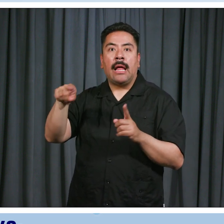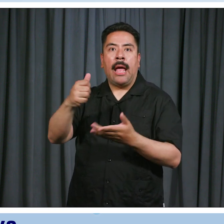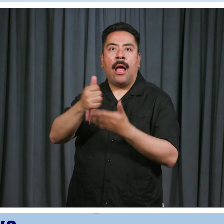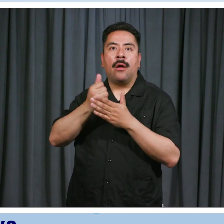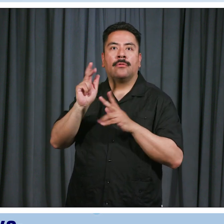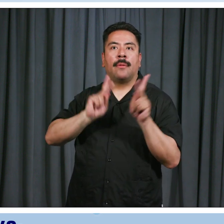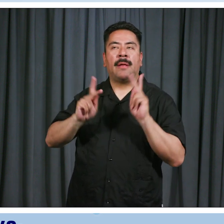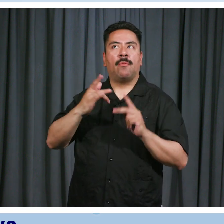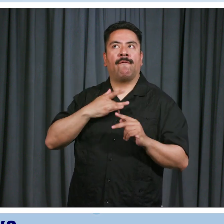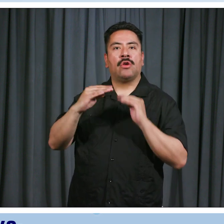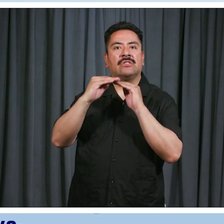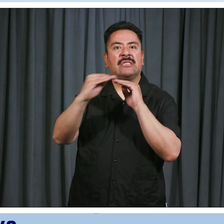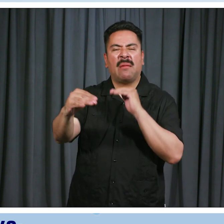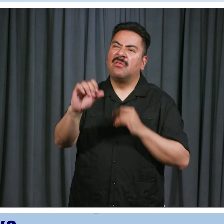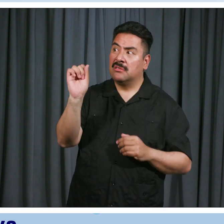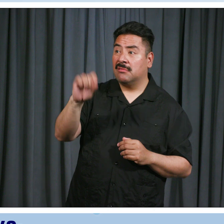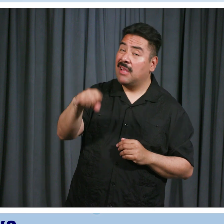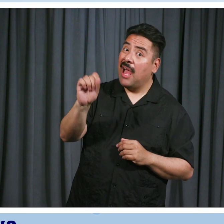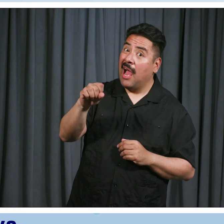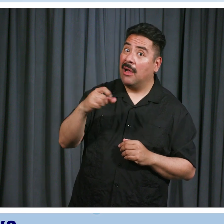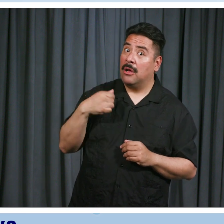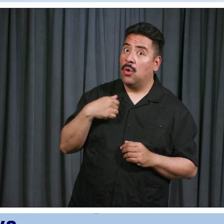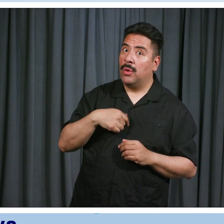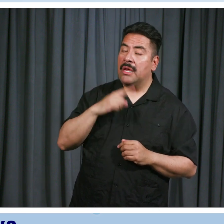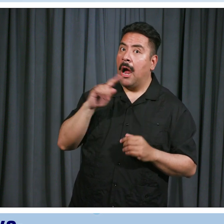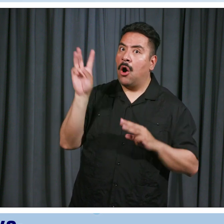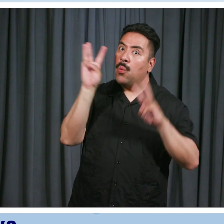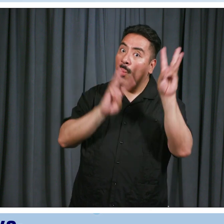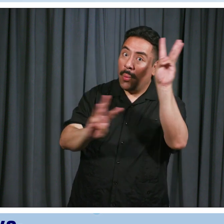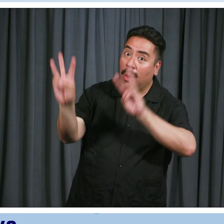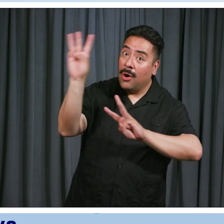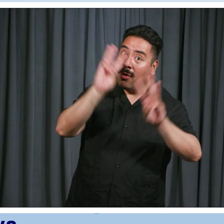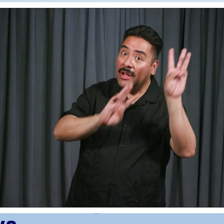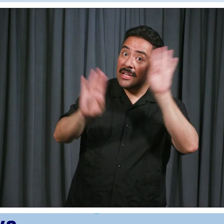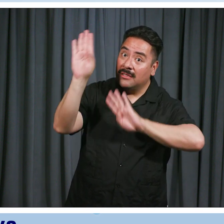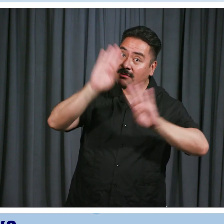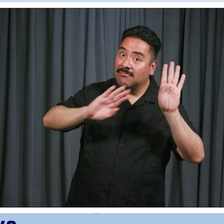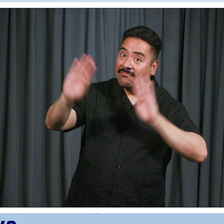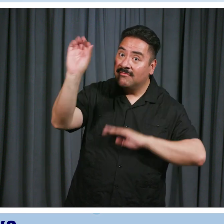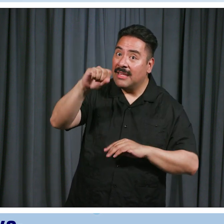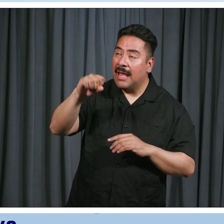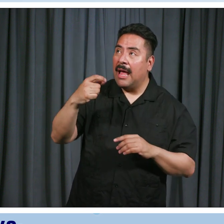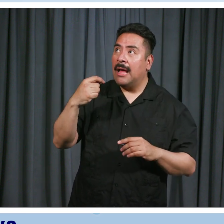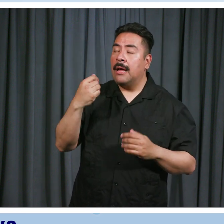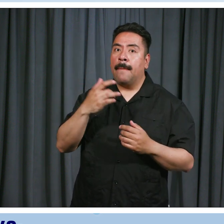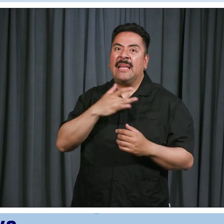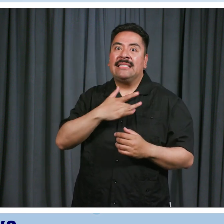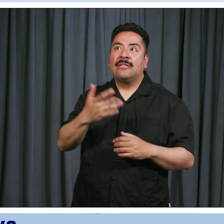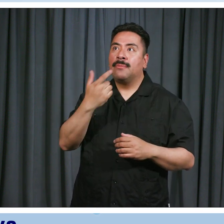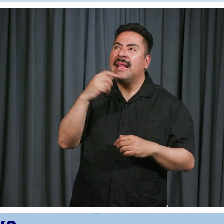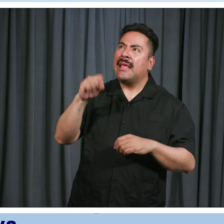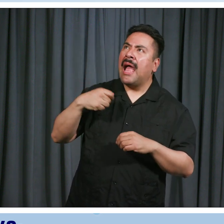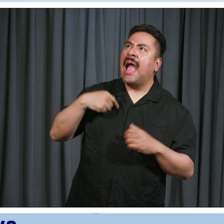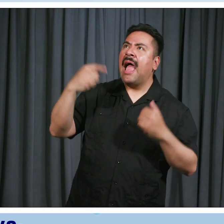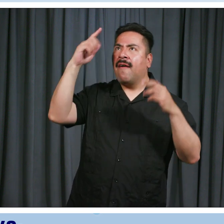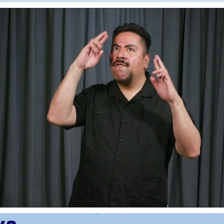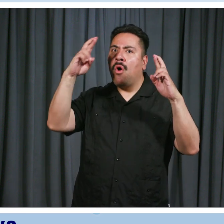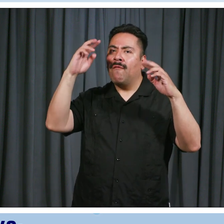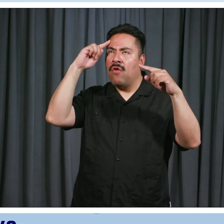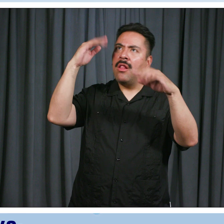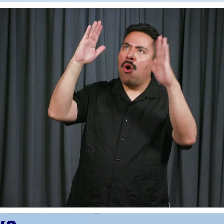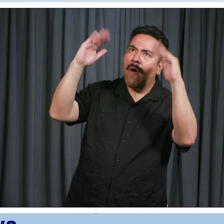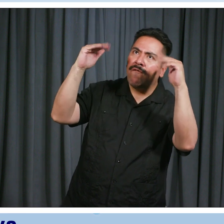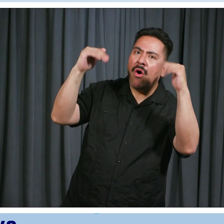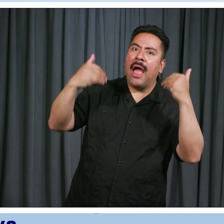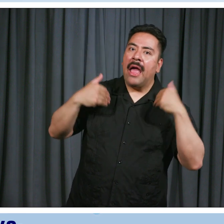stable. So yeah, we are worried. And you know, usually I'd sit here and I'd be like, I'm hopeful. I'm hopeful